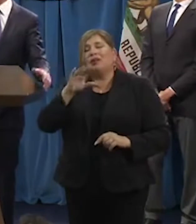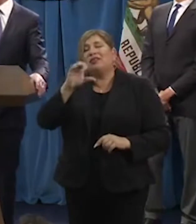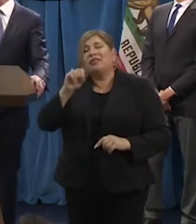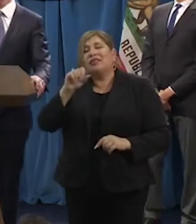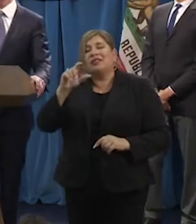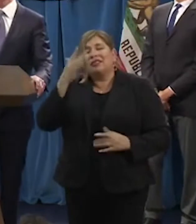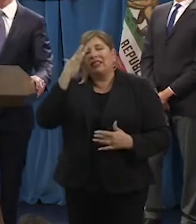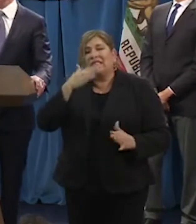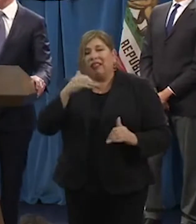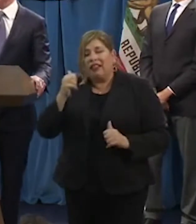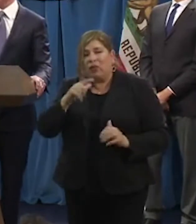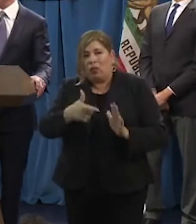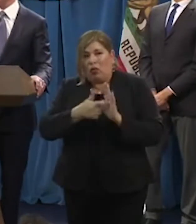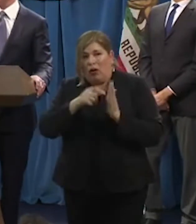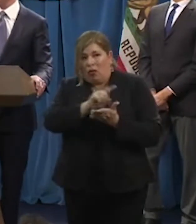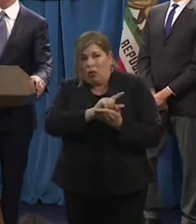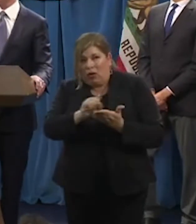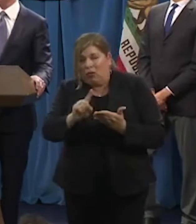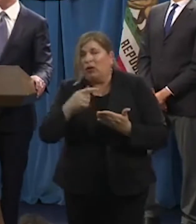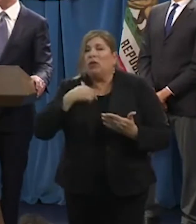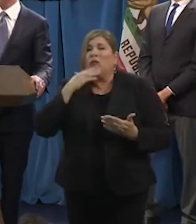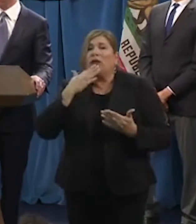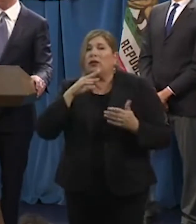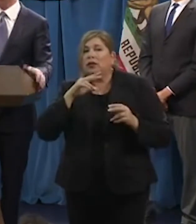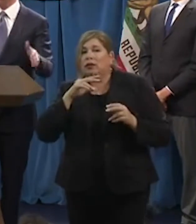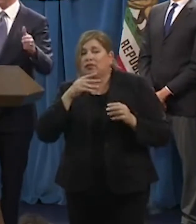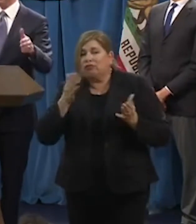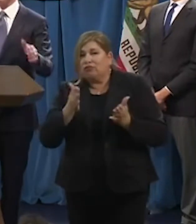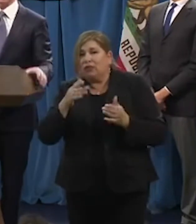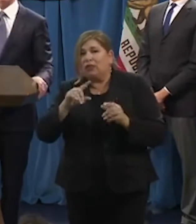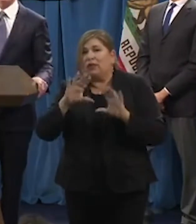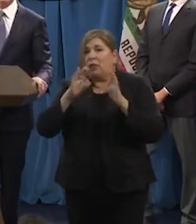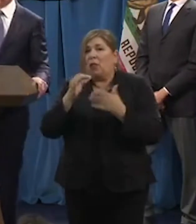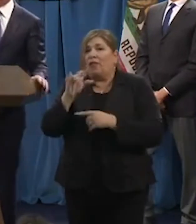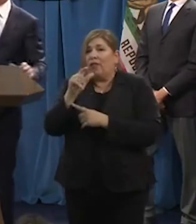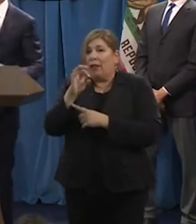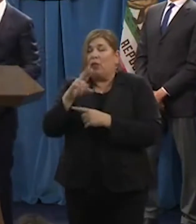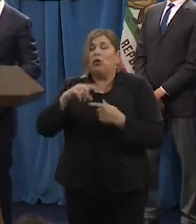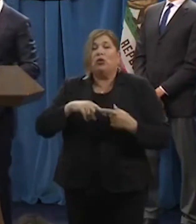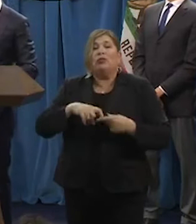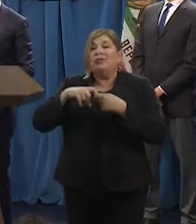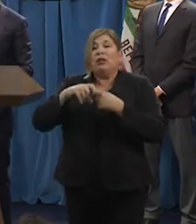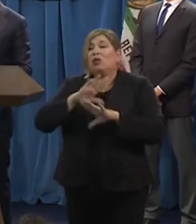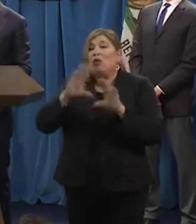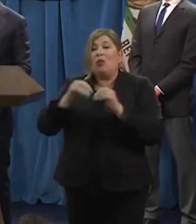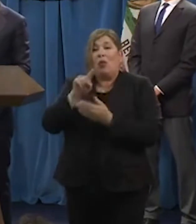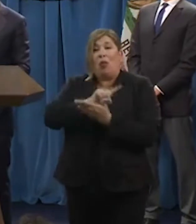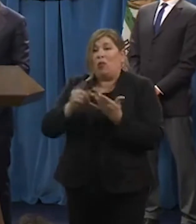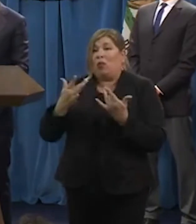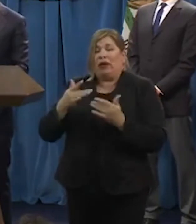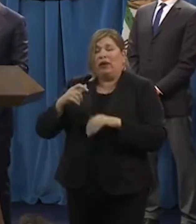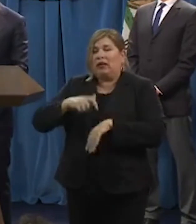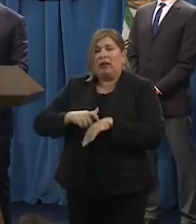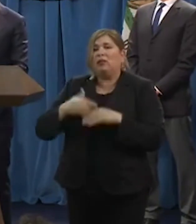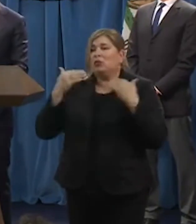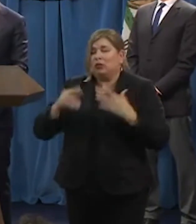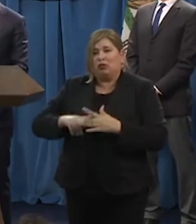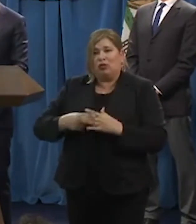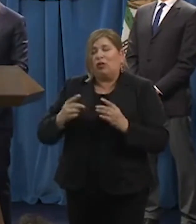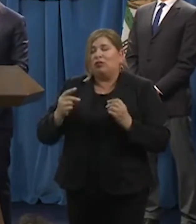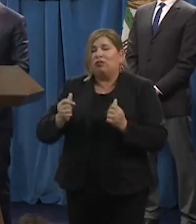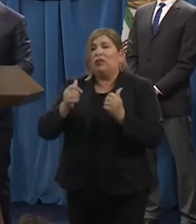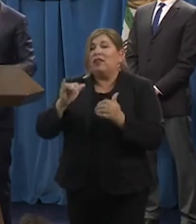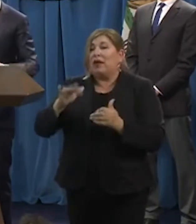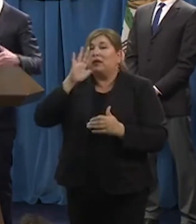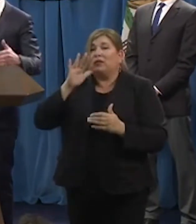already directed our Department of Labor to do just that, and that, again, was codified in that executive order that was signed last